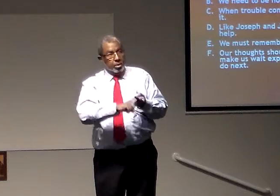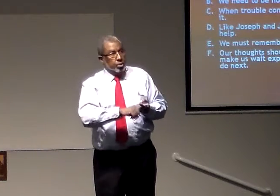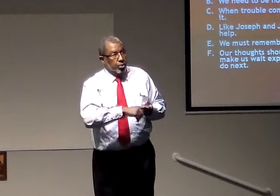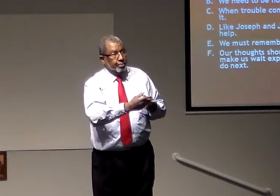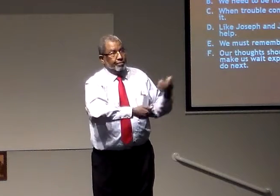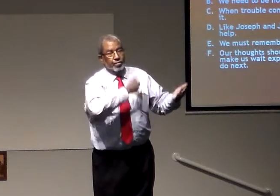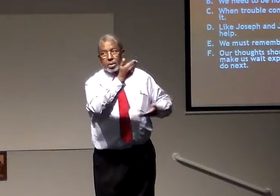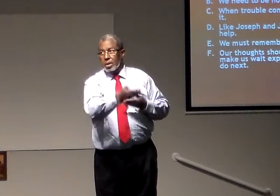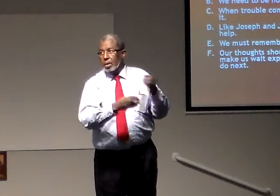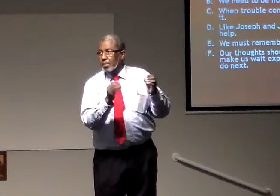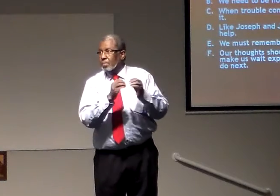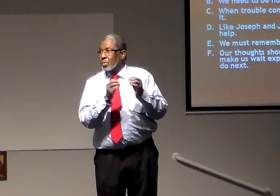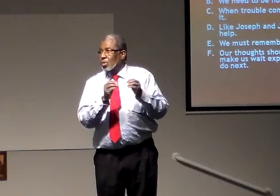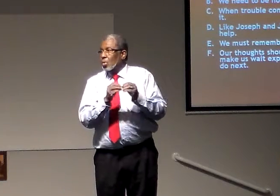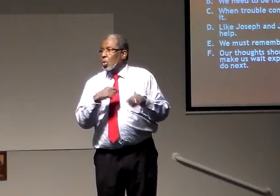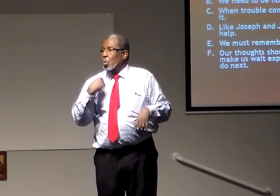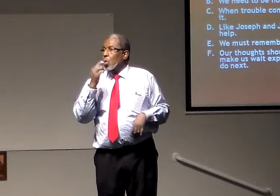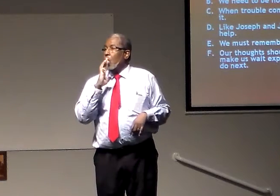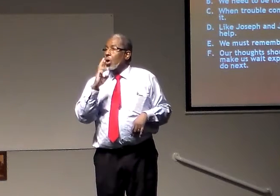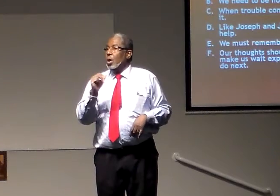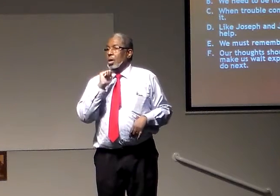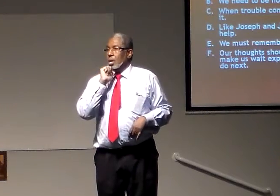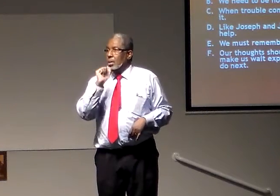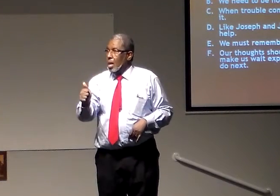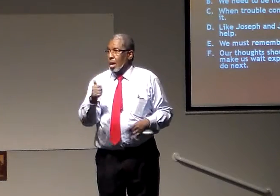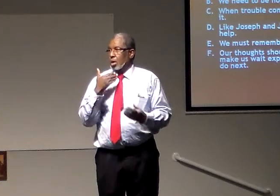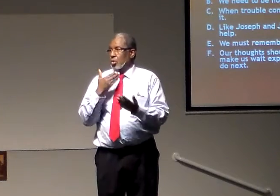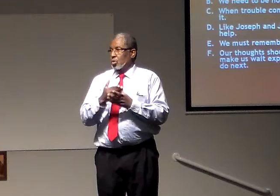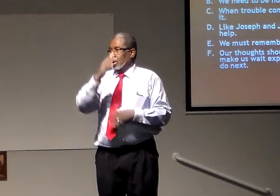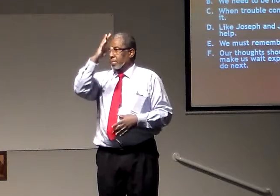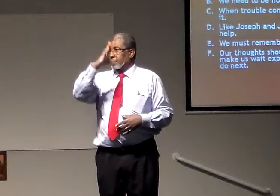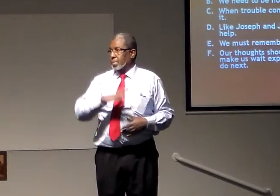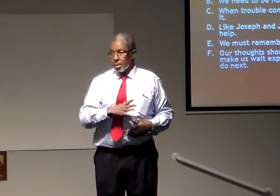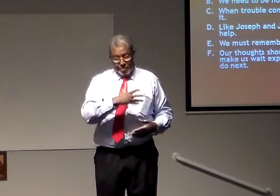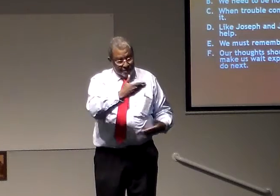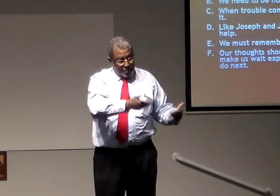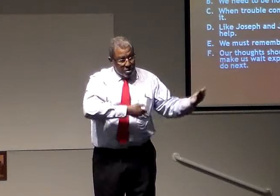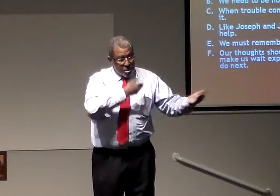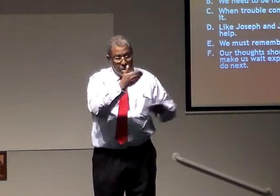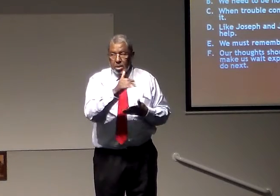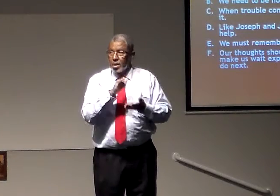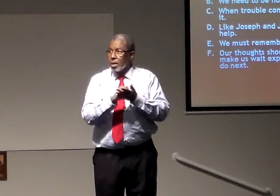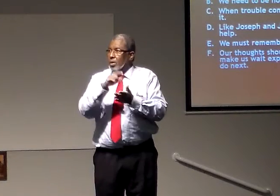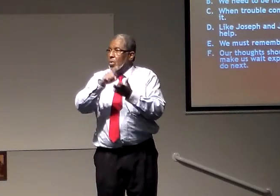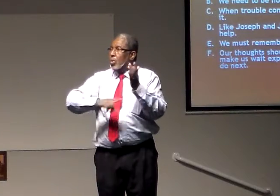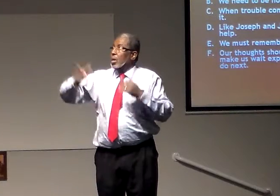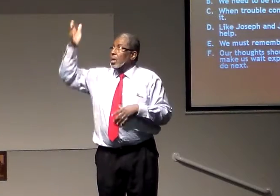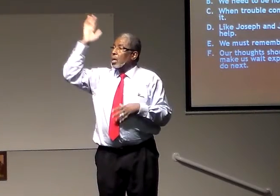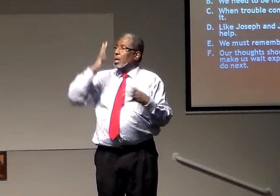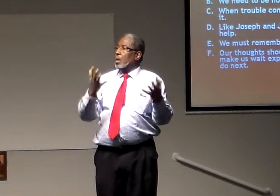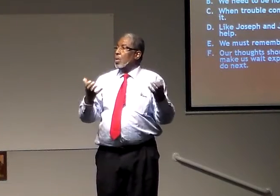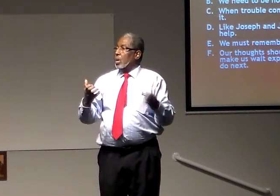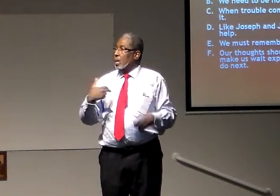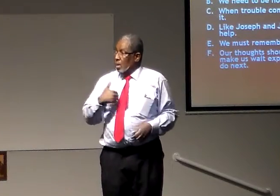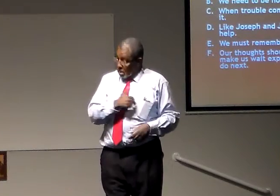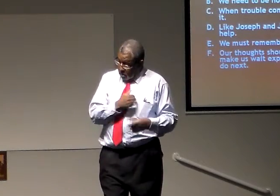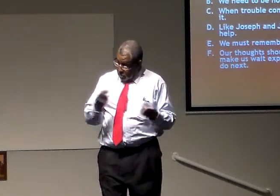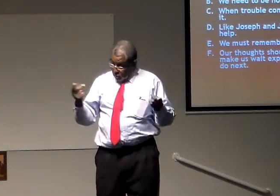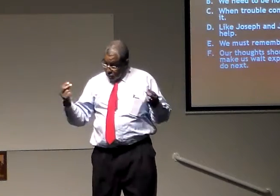the women and men need to move forward and fight more men. and women to come, because